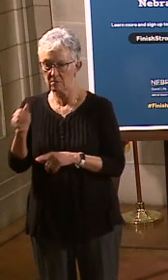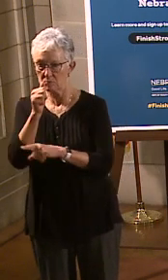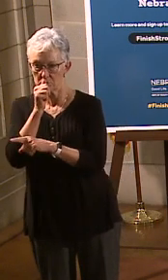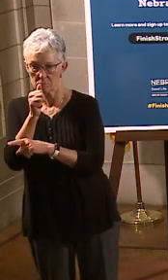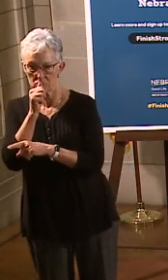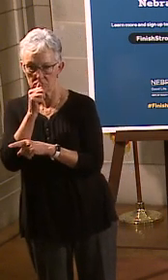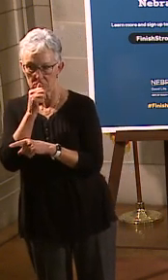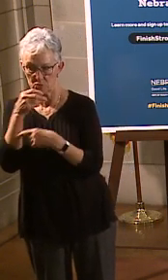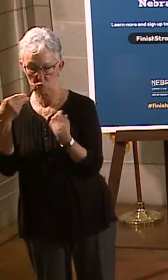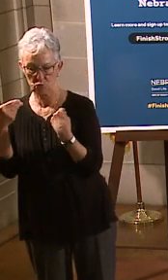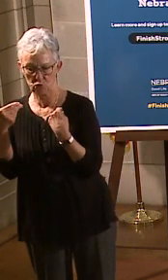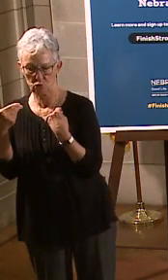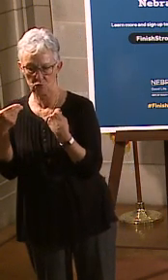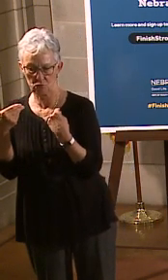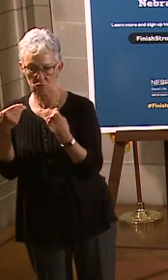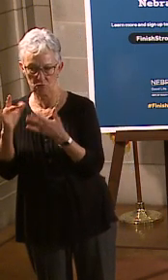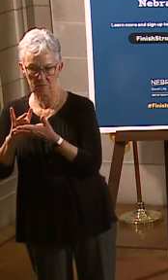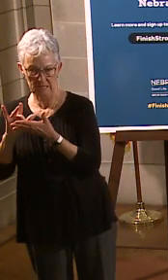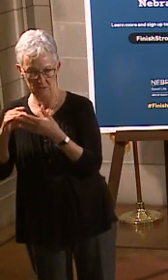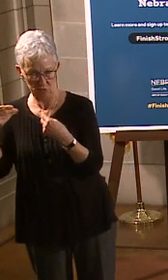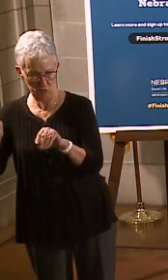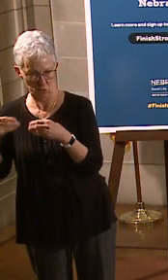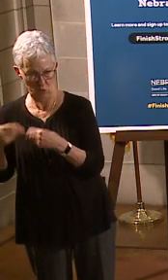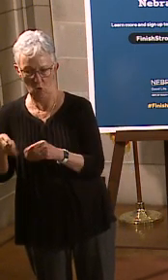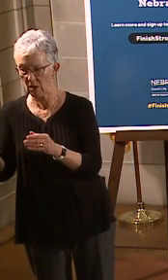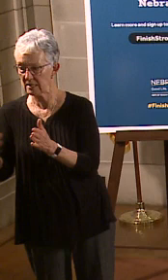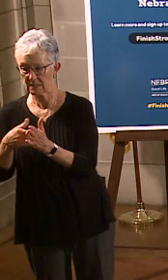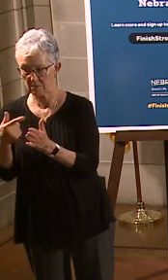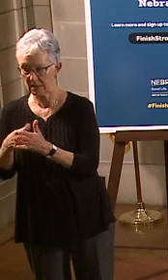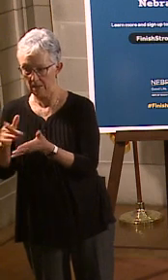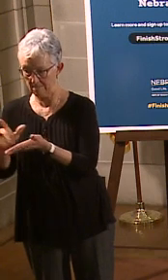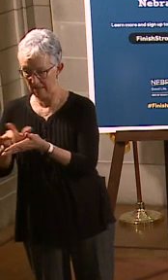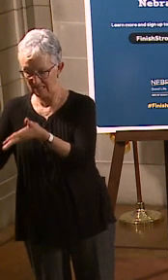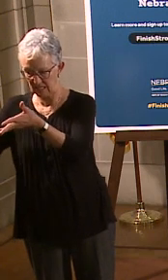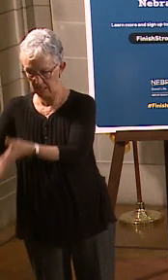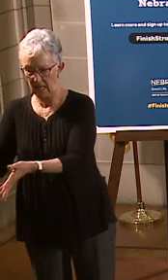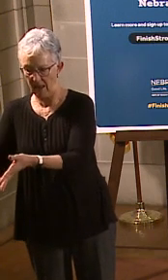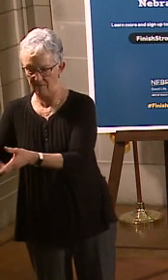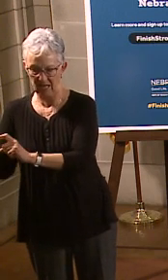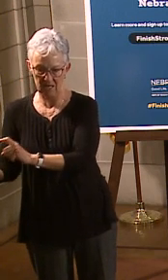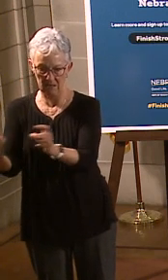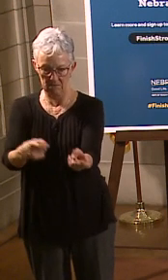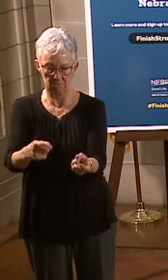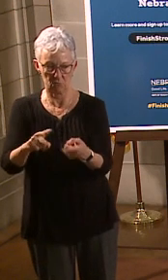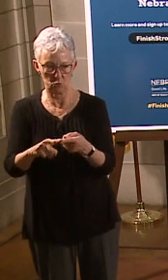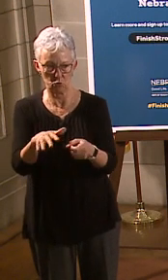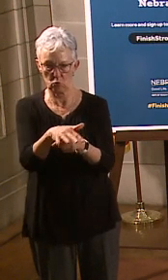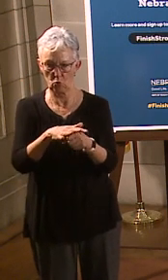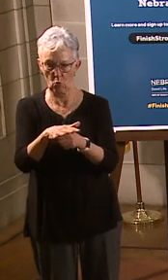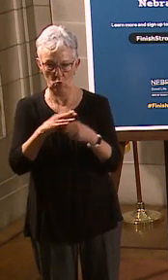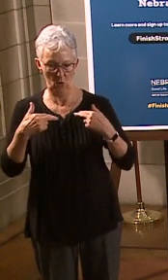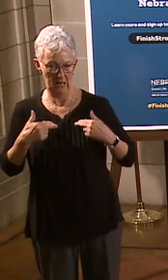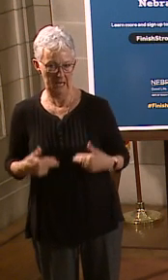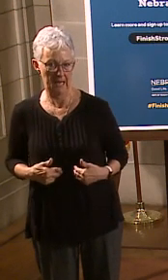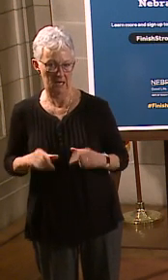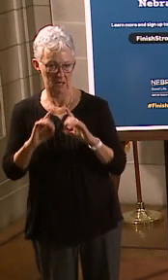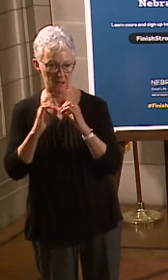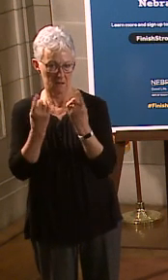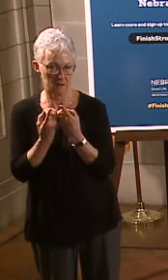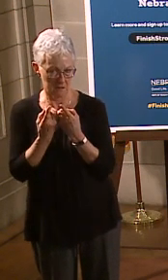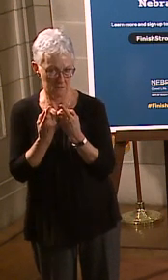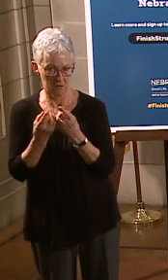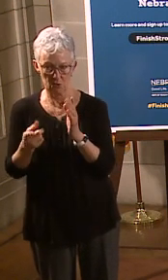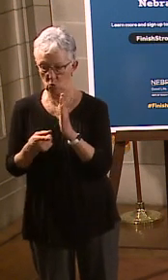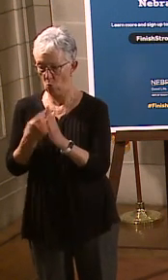have been pushing those out to local health departments on occasion. What the issue is with regard to our reporting is that when those doses leave